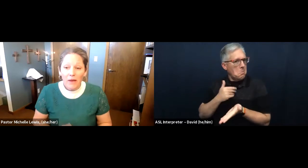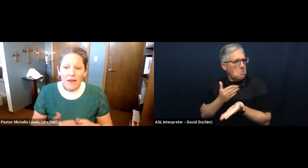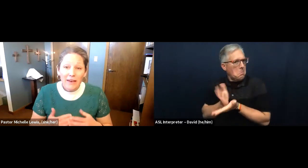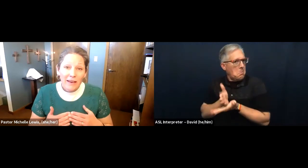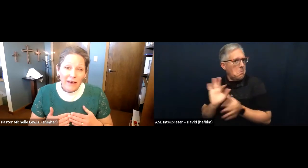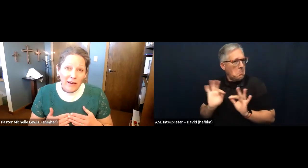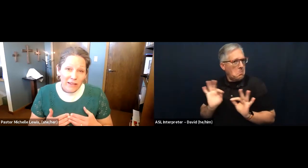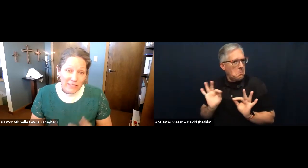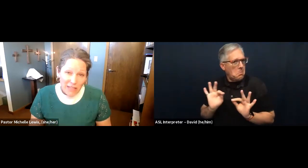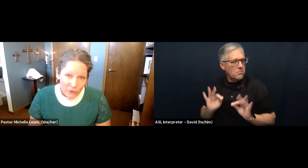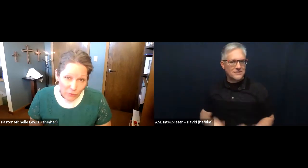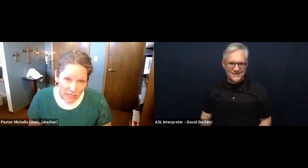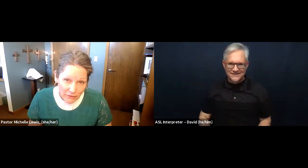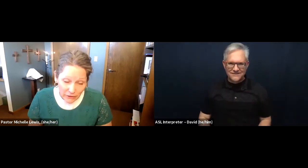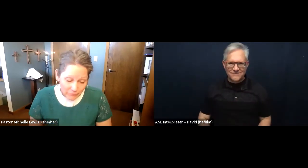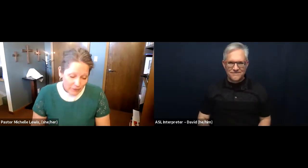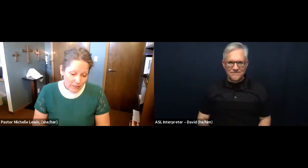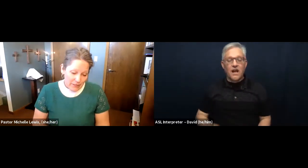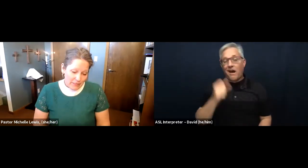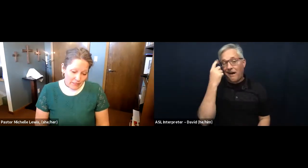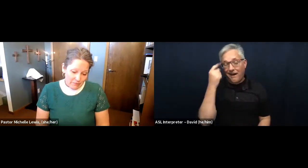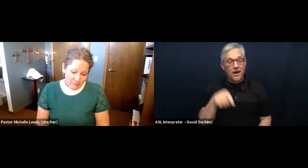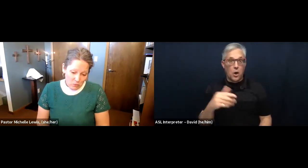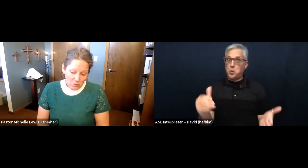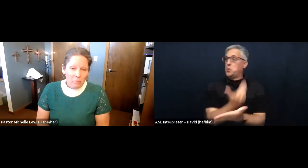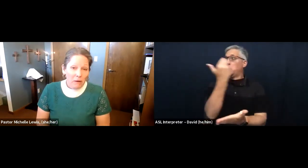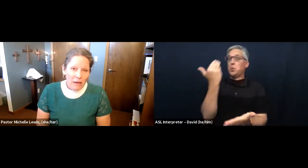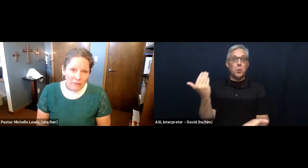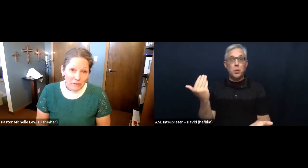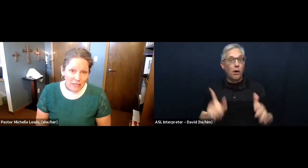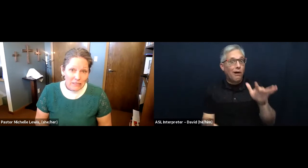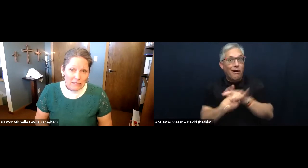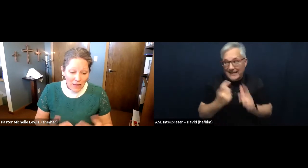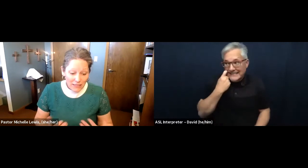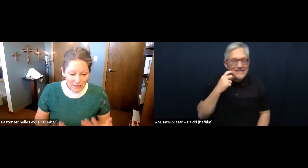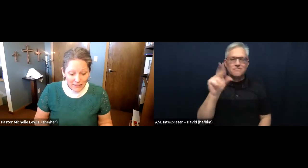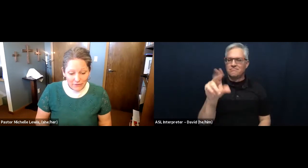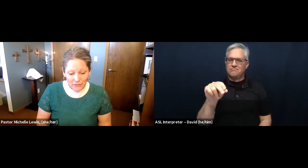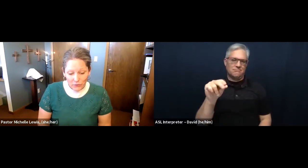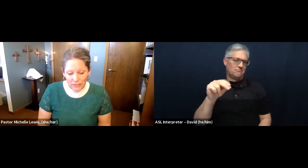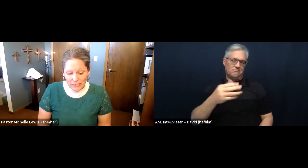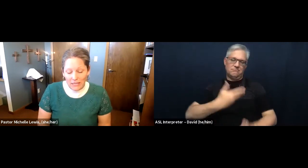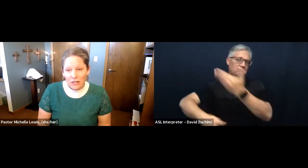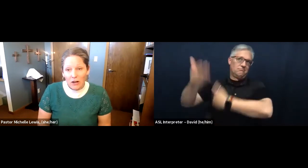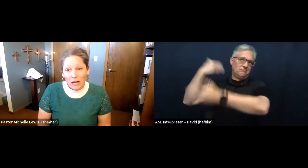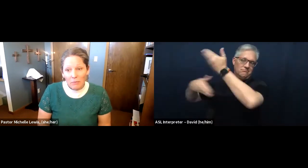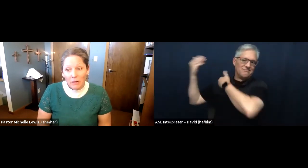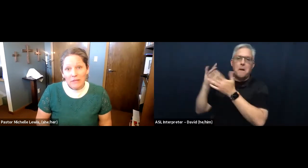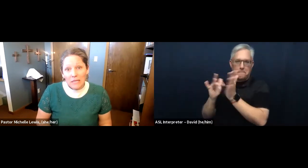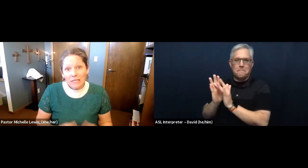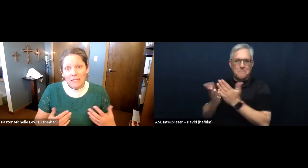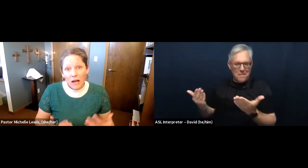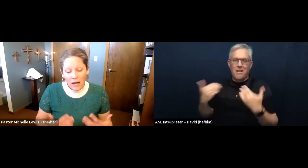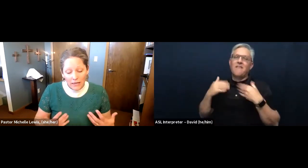Now, this is not new behavior because the Bible tells lots and lots of stories that talk